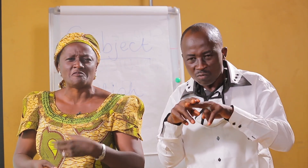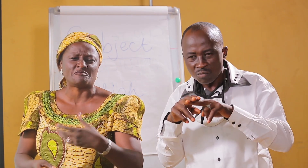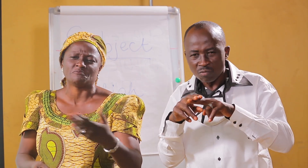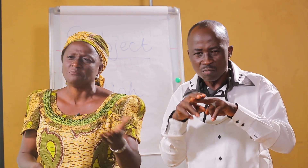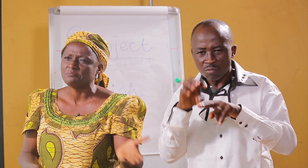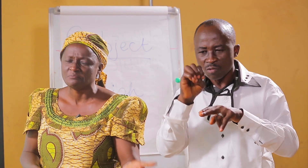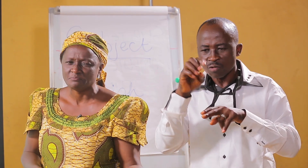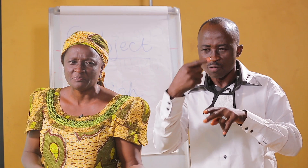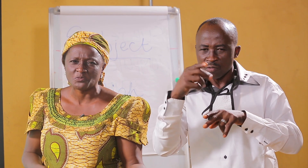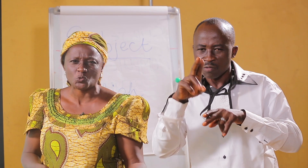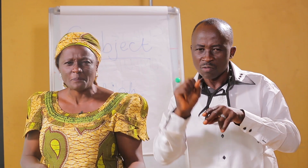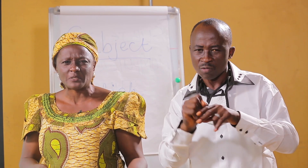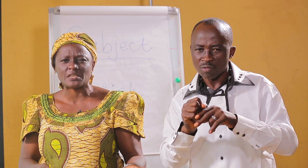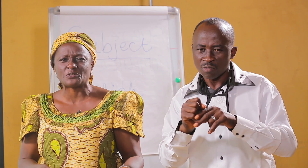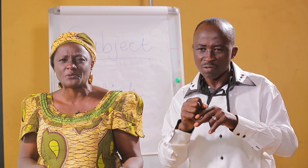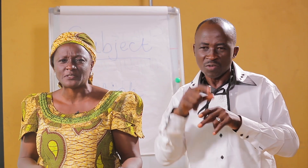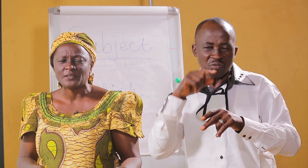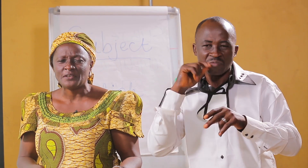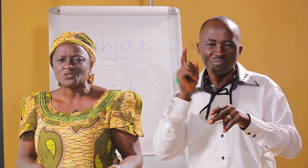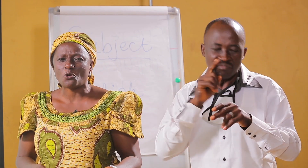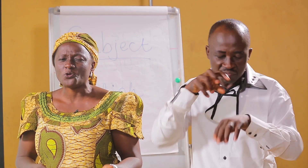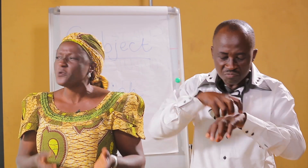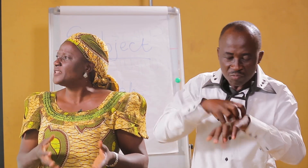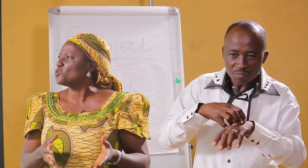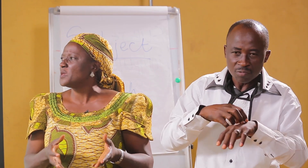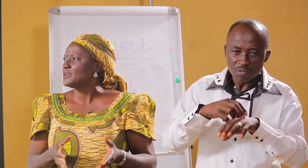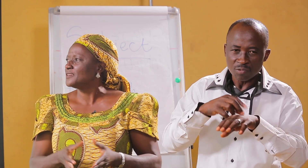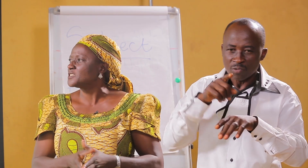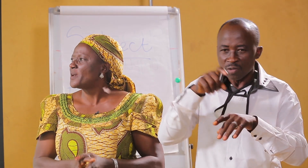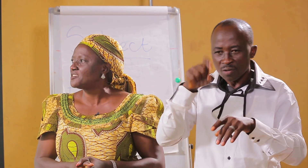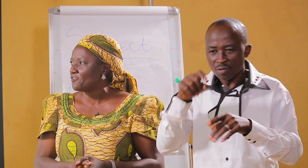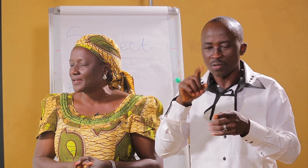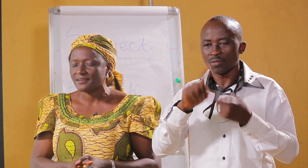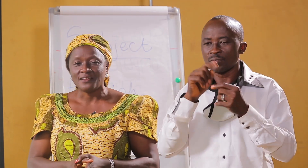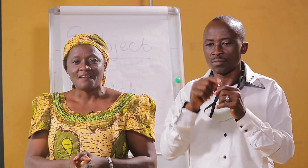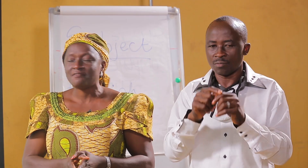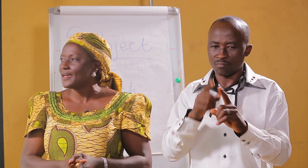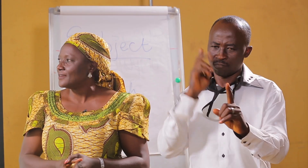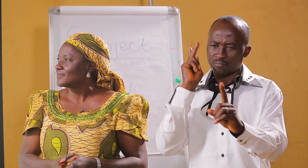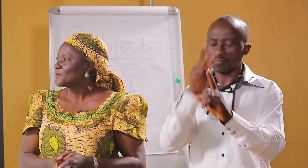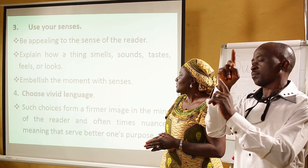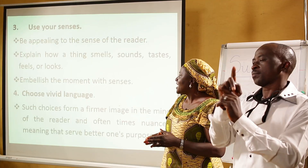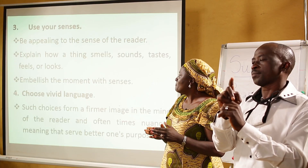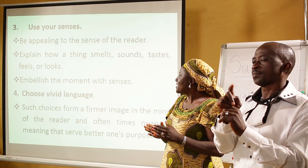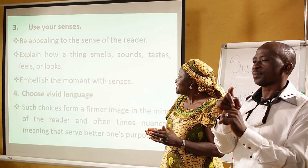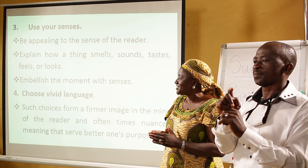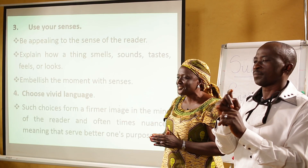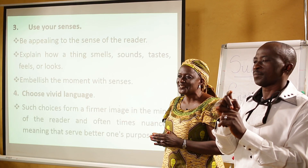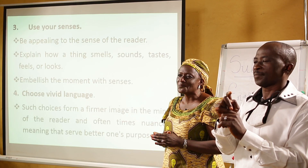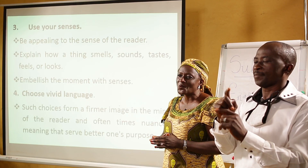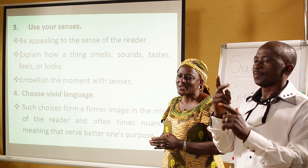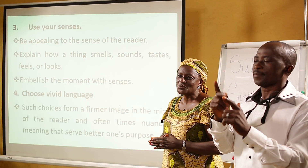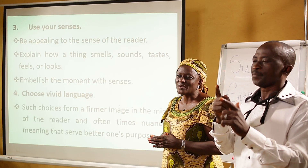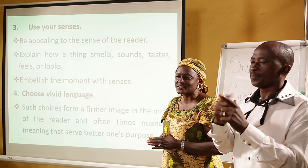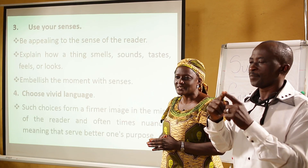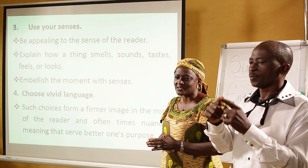aroma of sweet potatoes? So you need to be specific. Then embellish